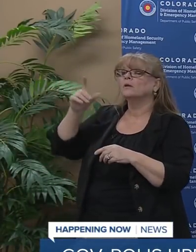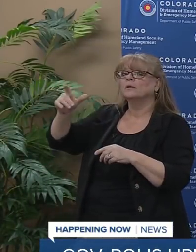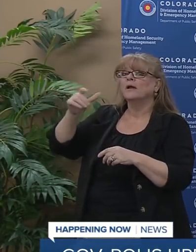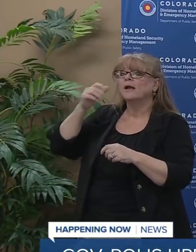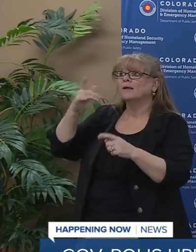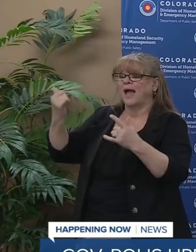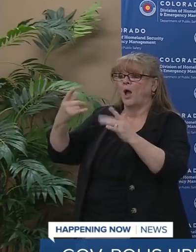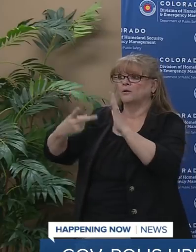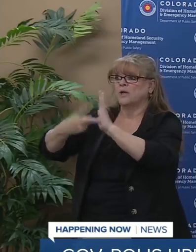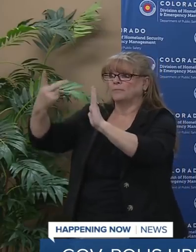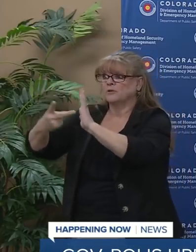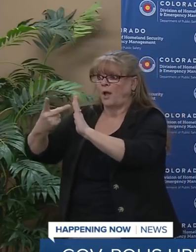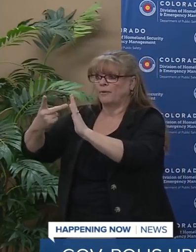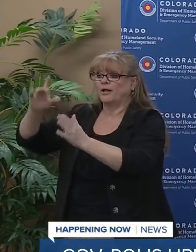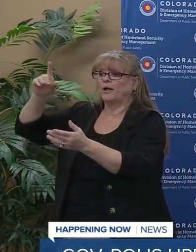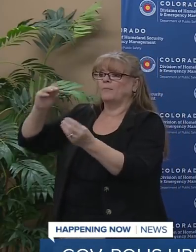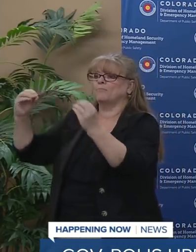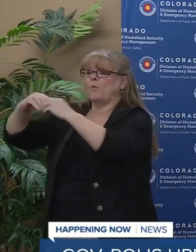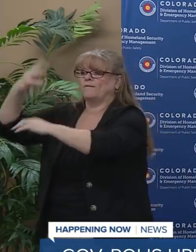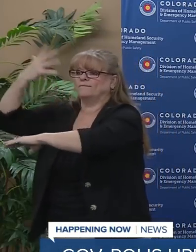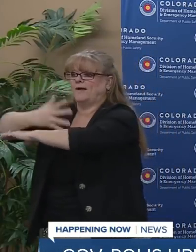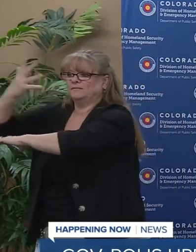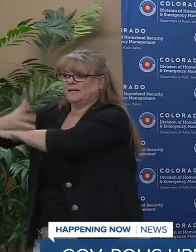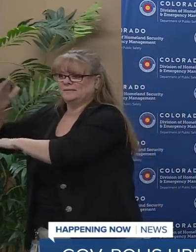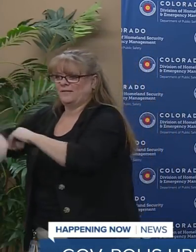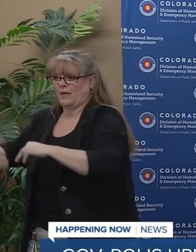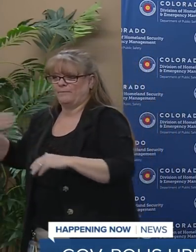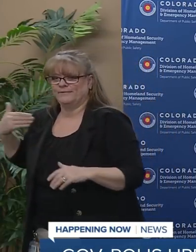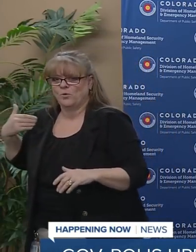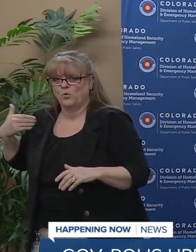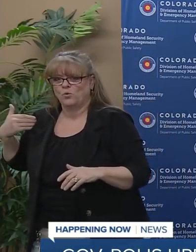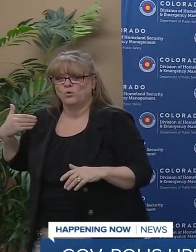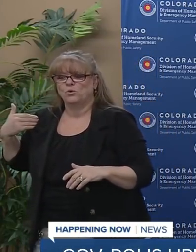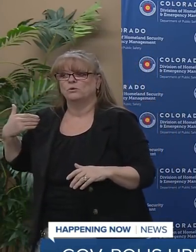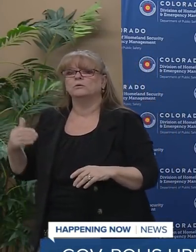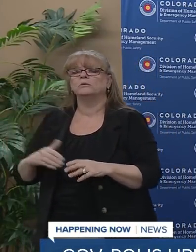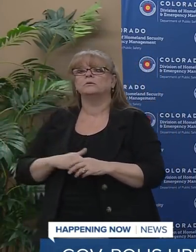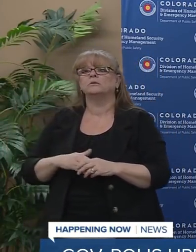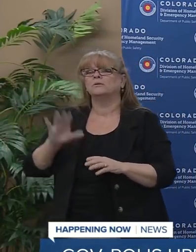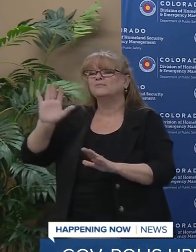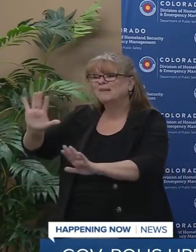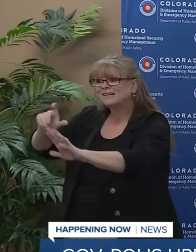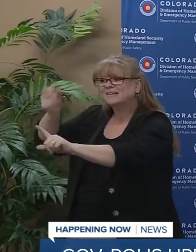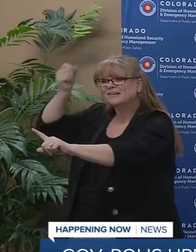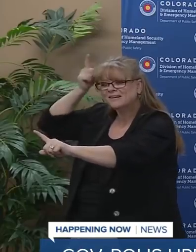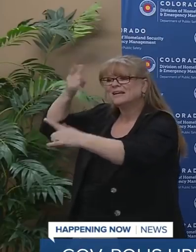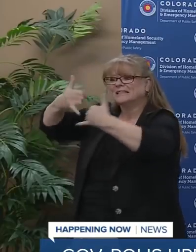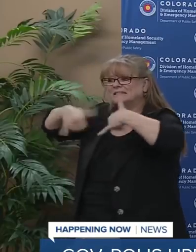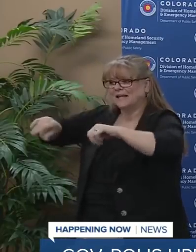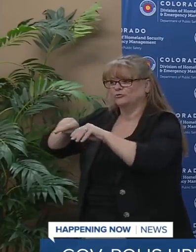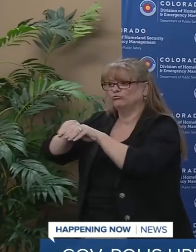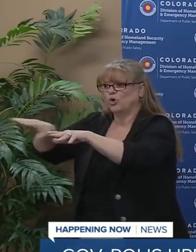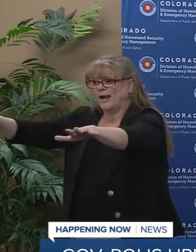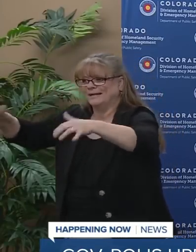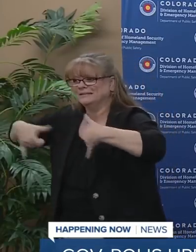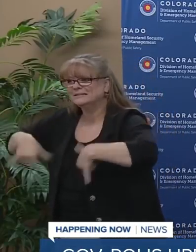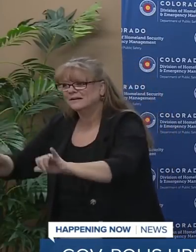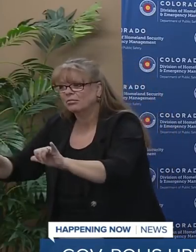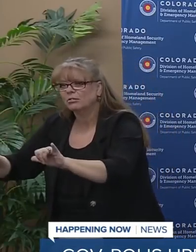every 1.5 to 2 days, but that means it's still spreading. So what that hasn't taken into account yet is the stay-at-home